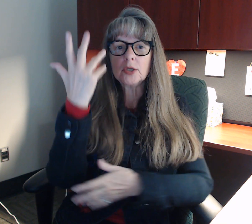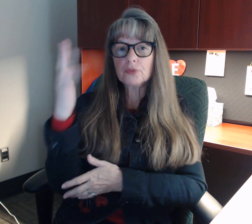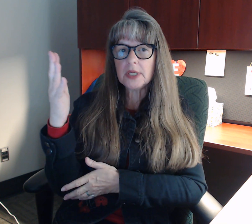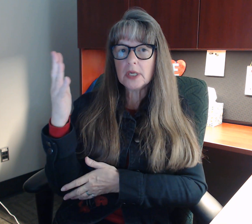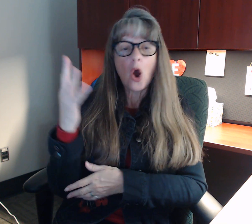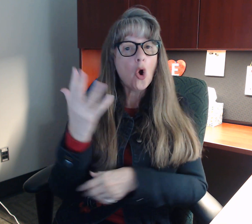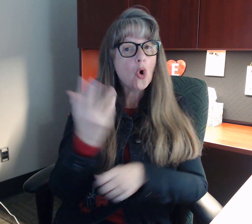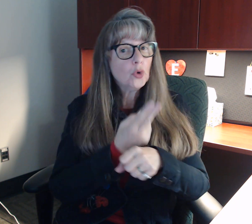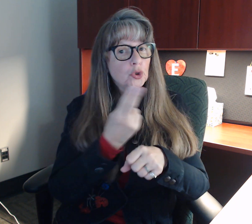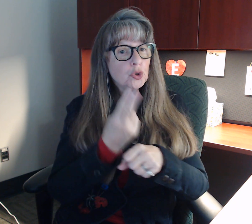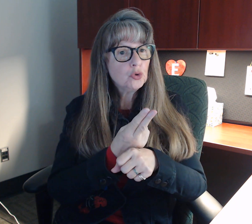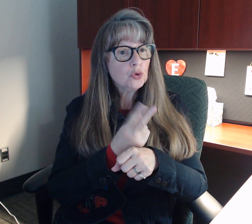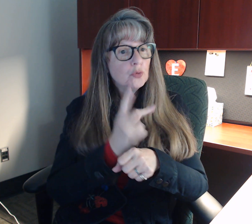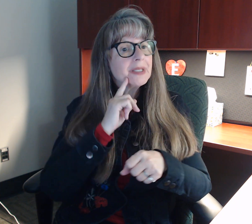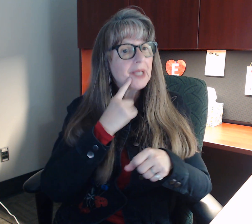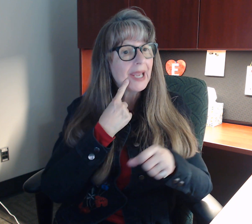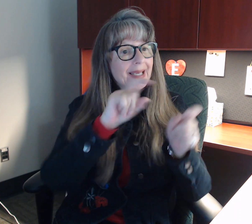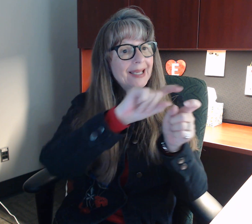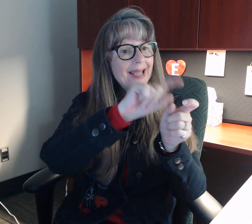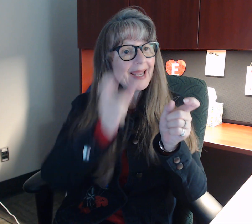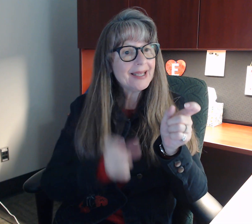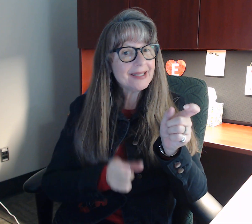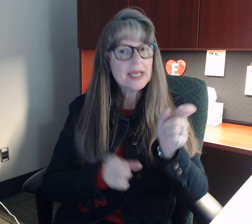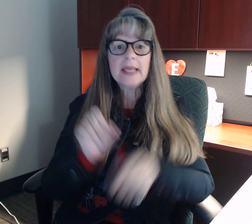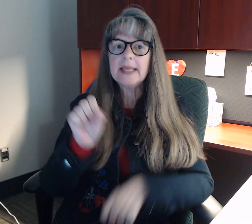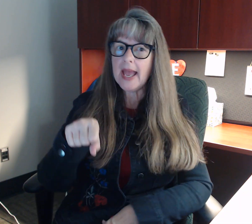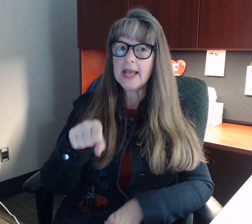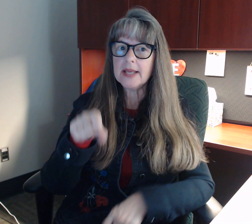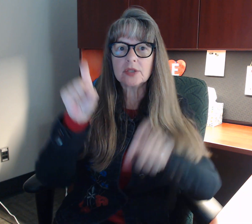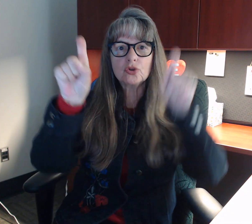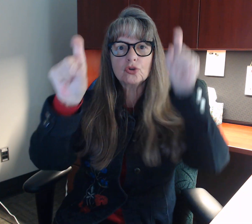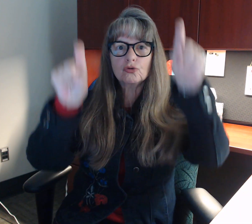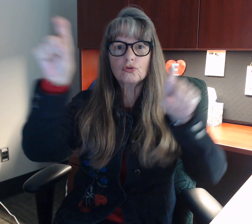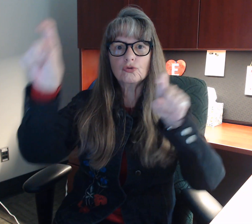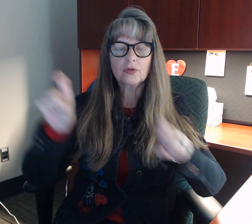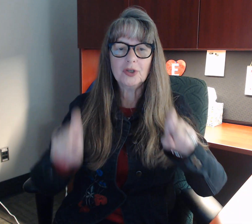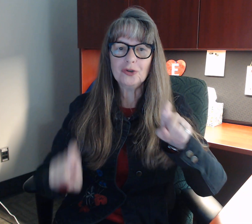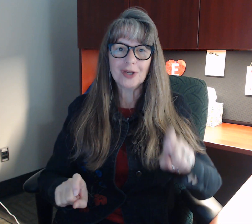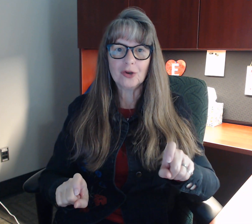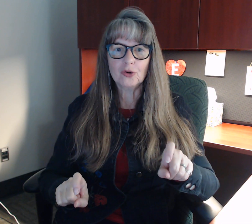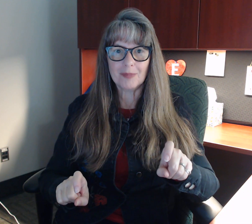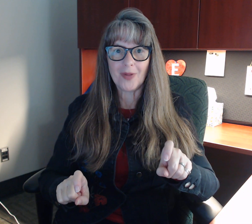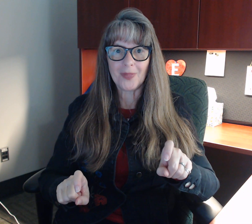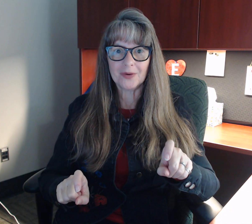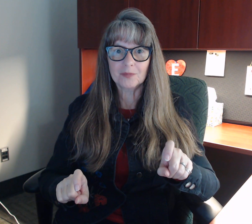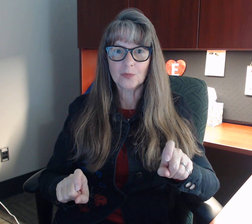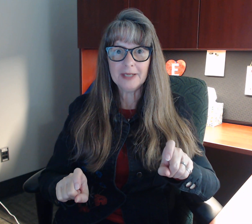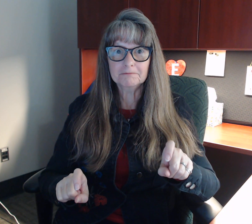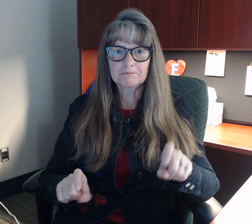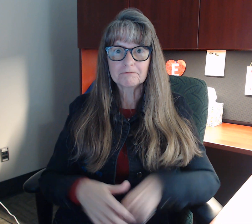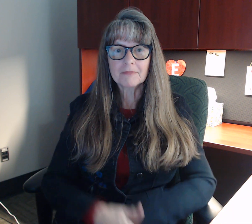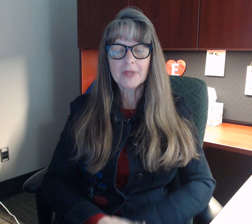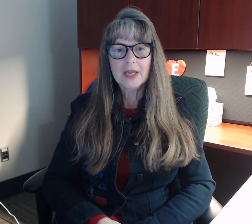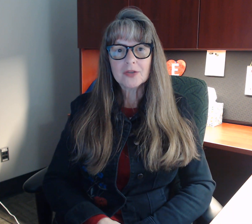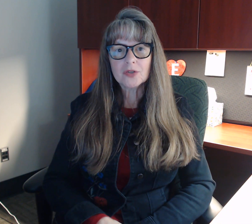tree. Oh, did you use candy canes? Yes. Then you could hook them on there, right? So just